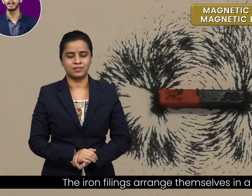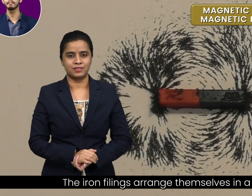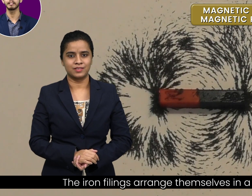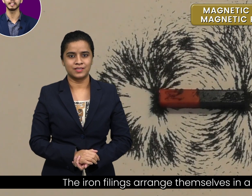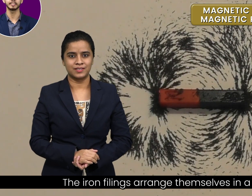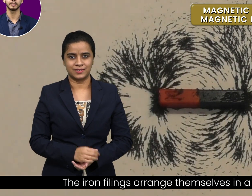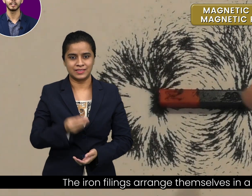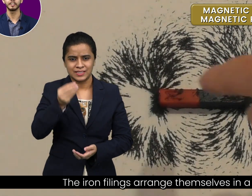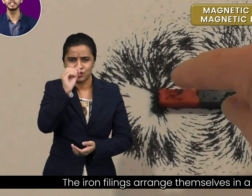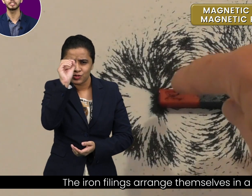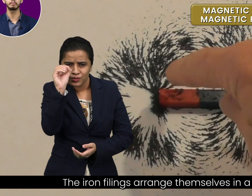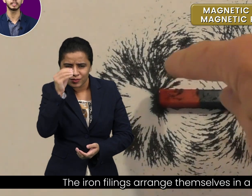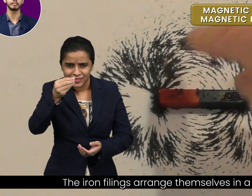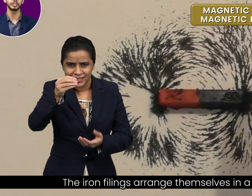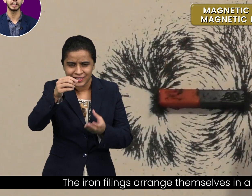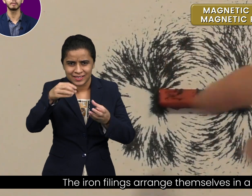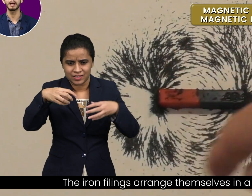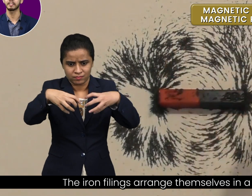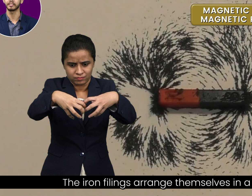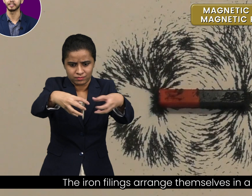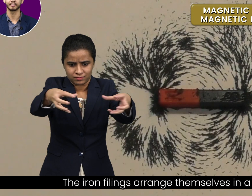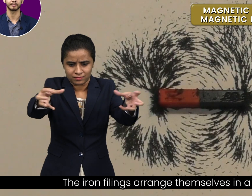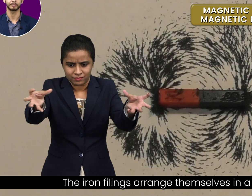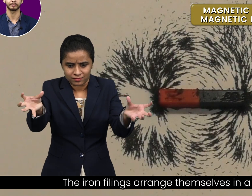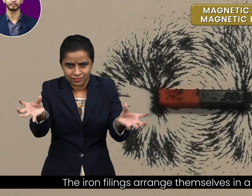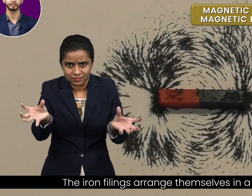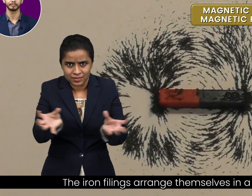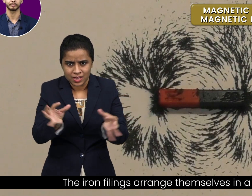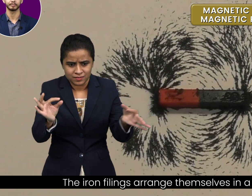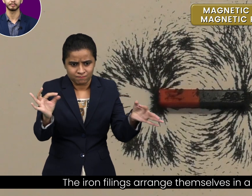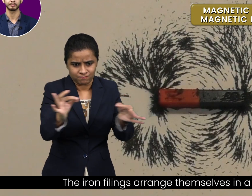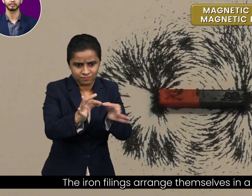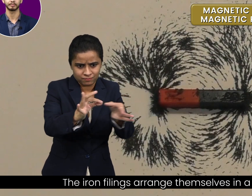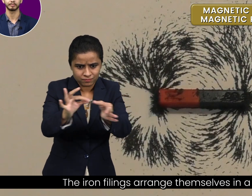The iron fillings arrange themselves in a pattern.